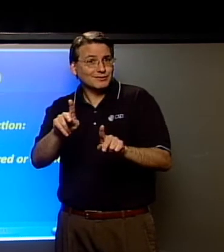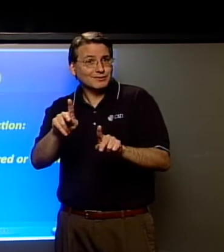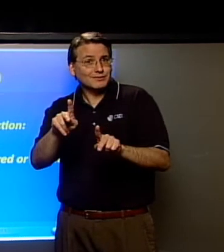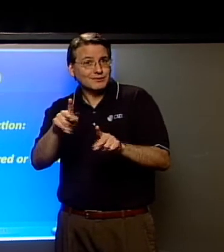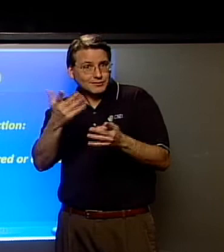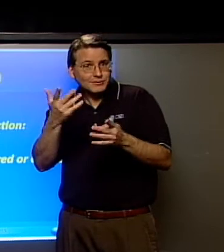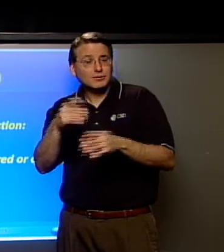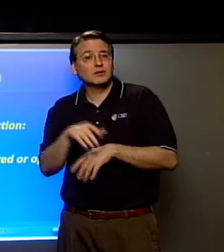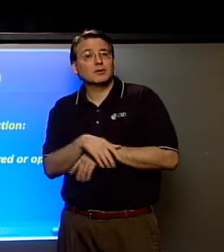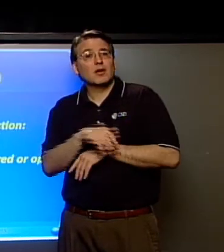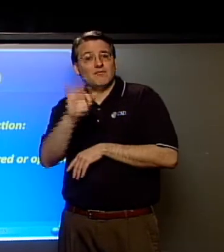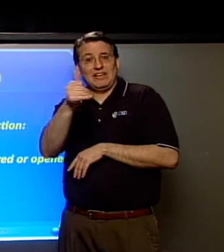ahead and close that.